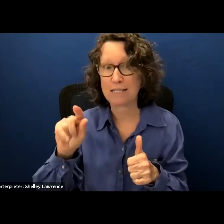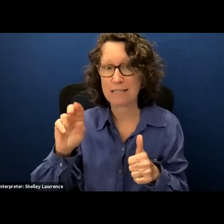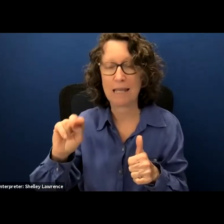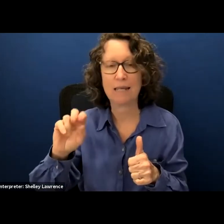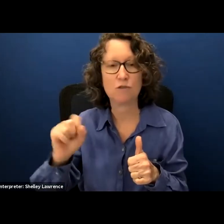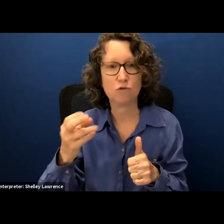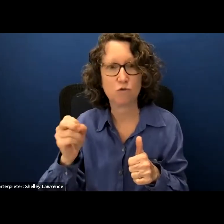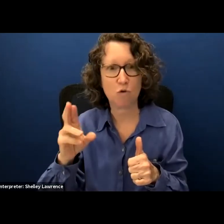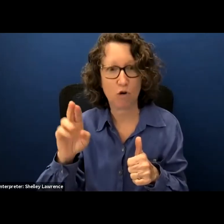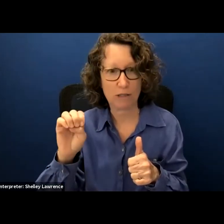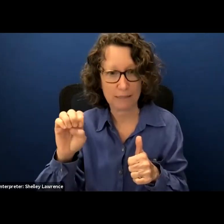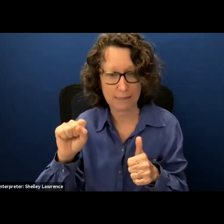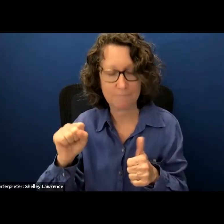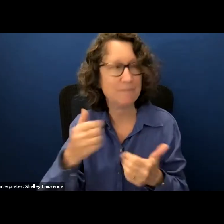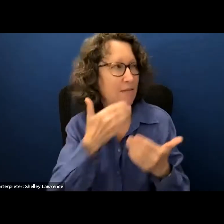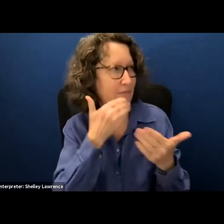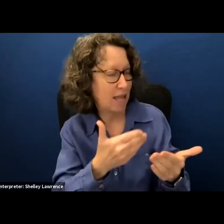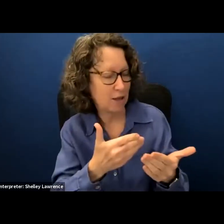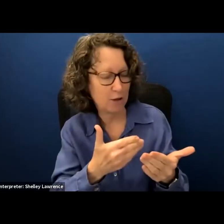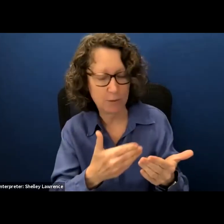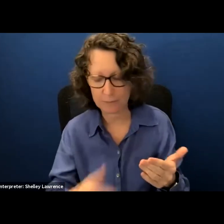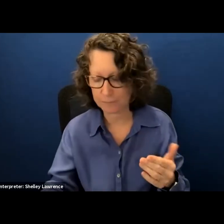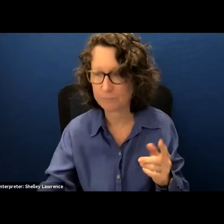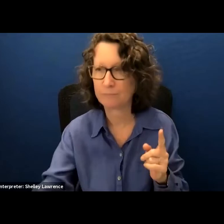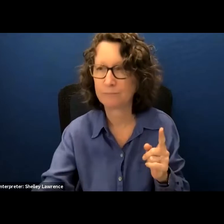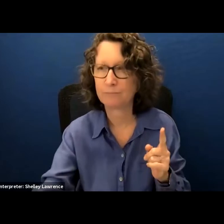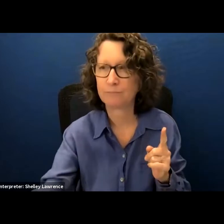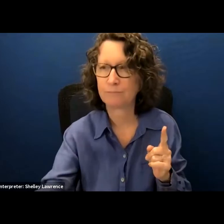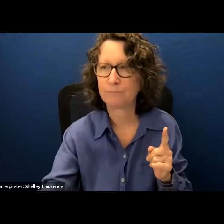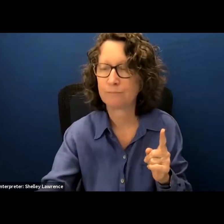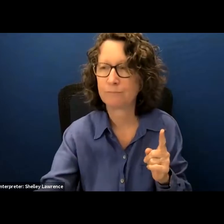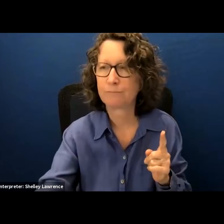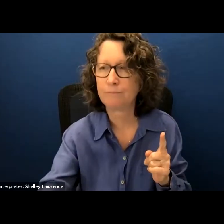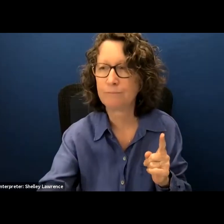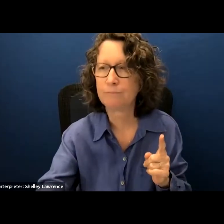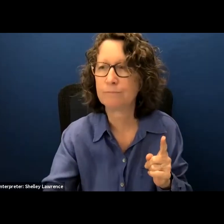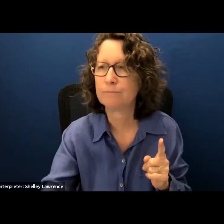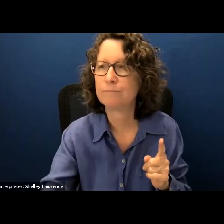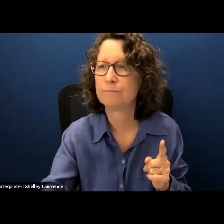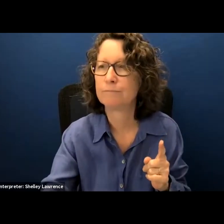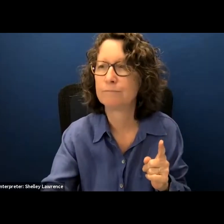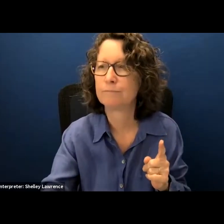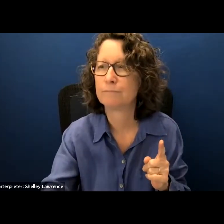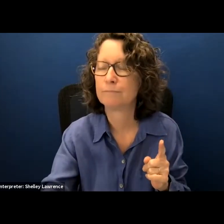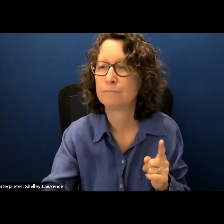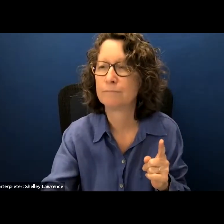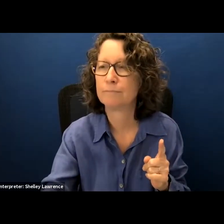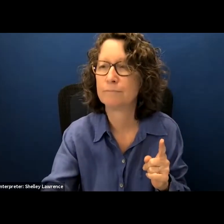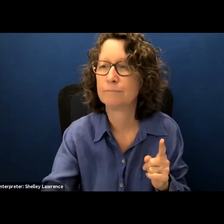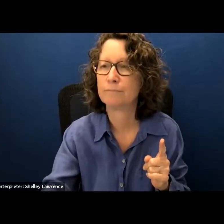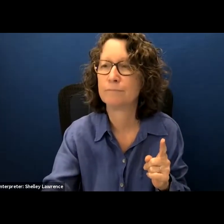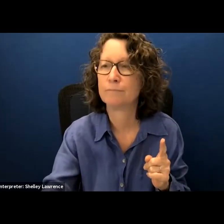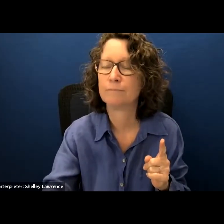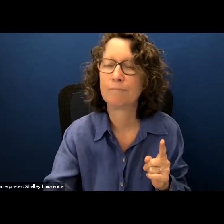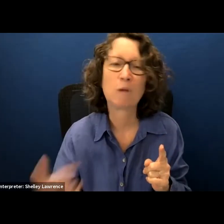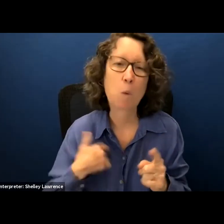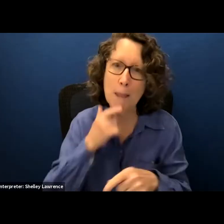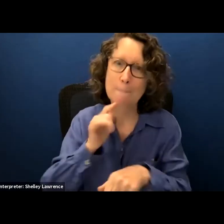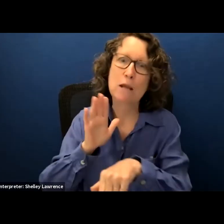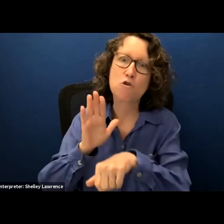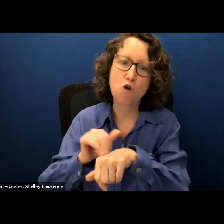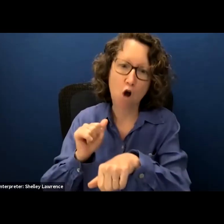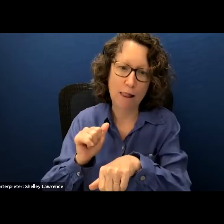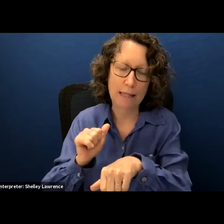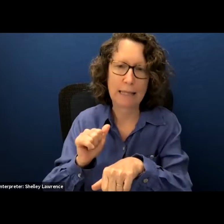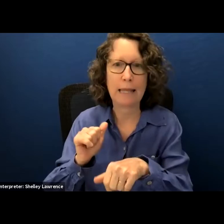Thank you very much. I do want to call out again for the last year we've been calling for it. Please end the mask